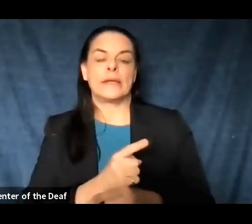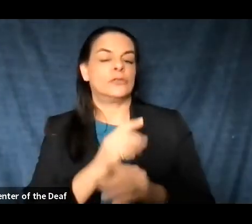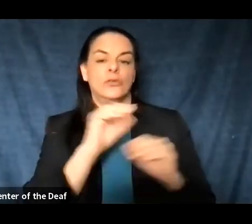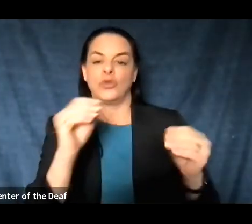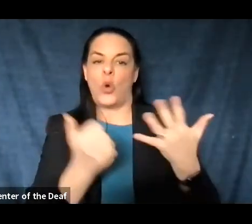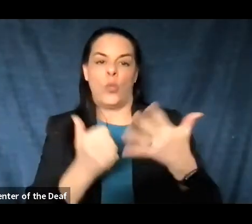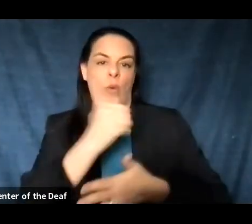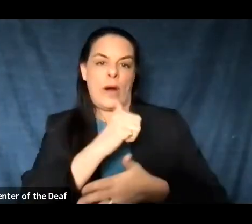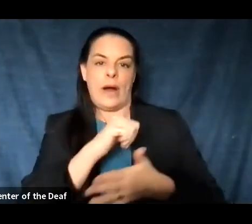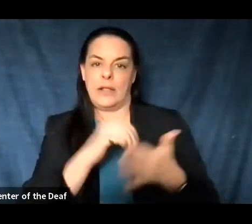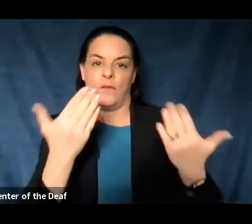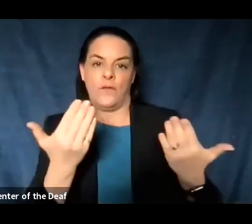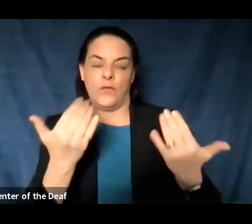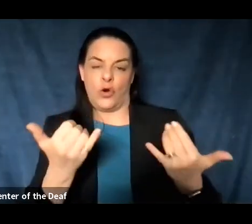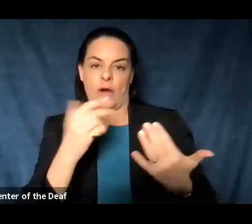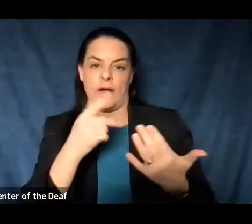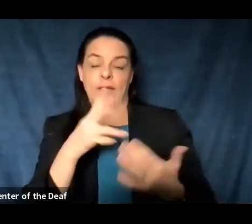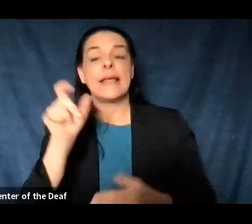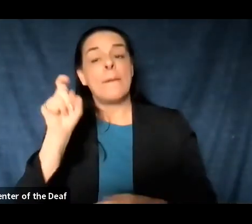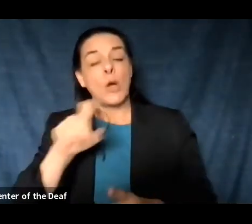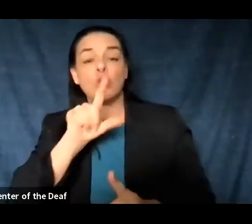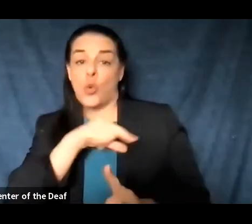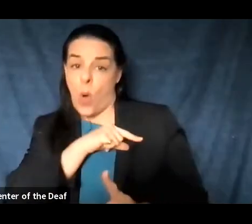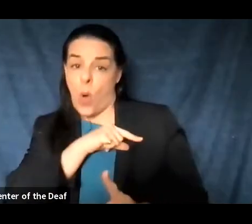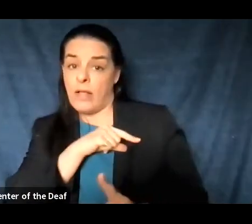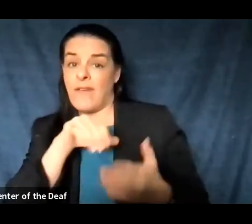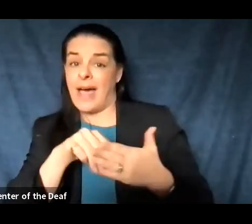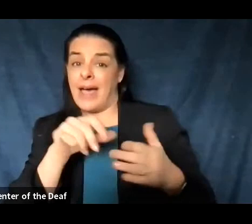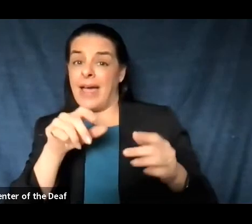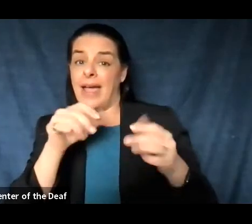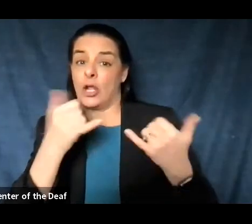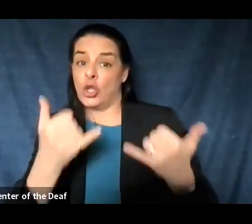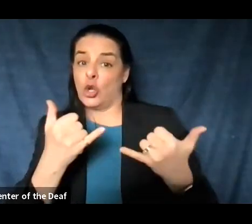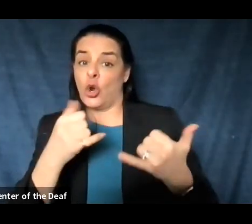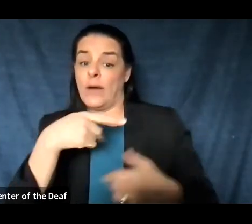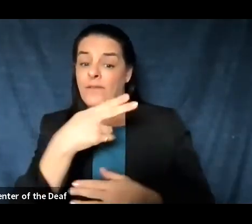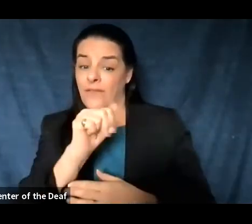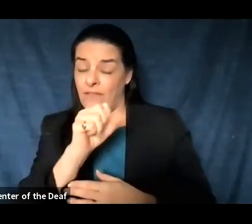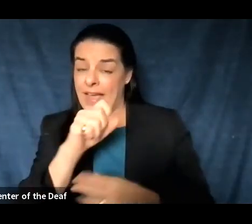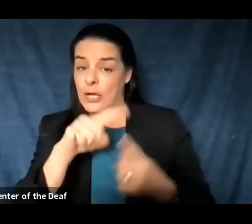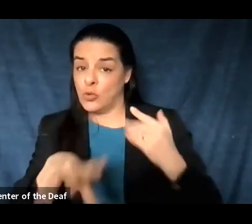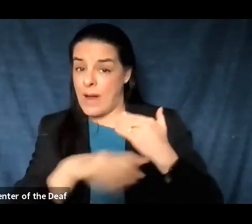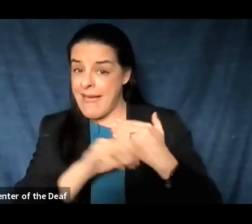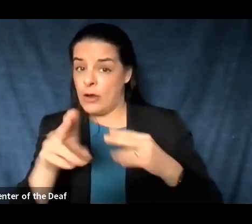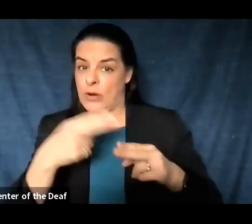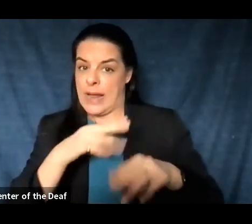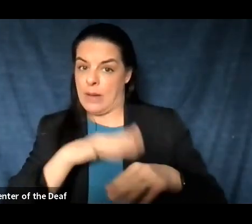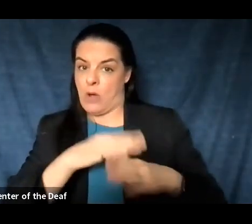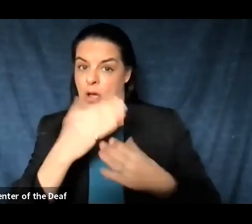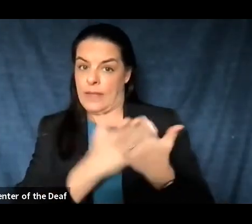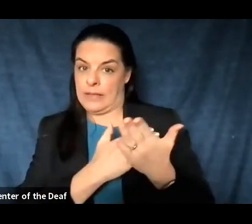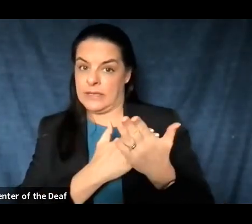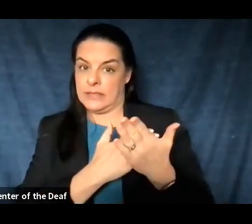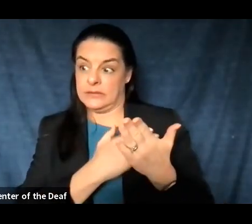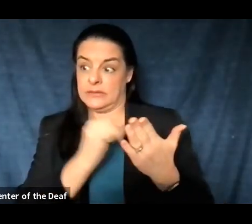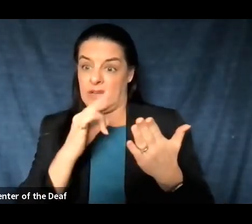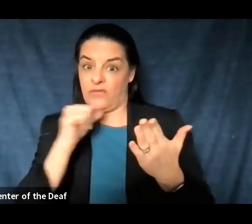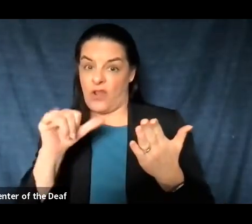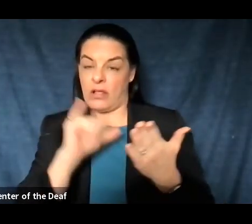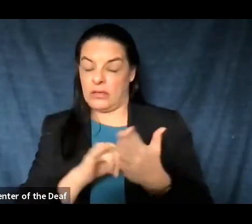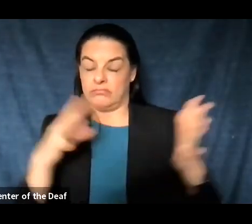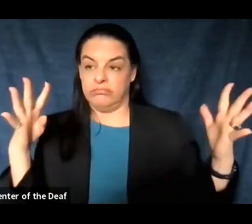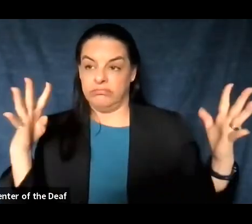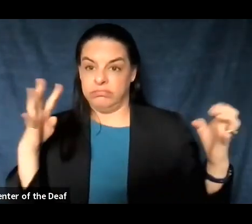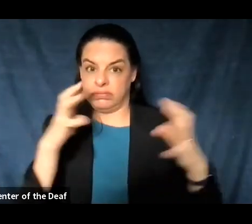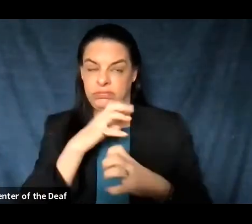correct. First come, first serve. They have to qualify in the current phases to even get on the list, because that would have been really complicated to have to go through the